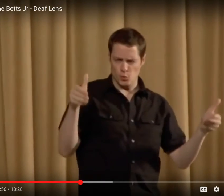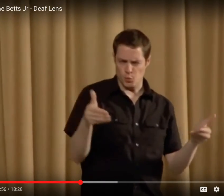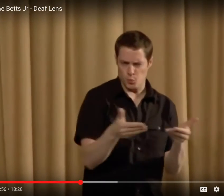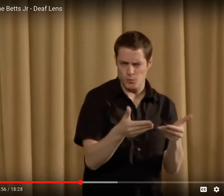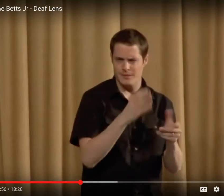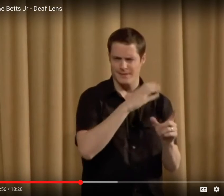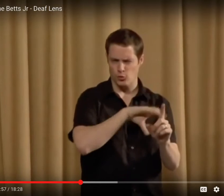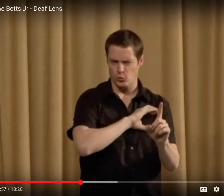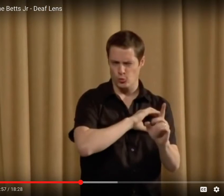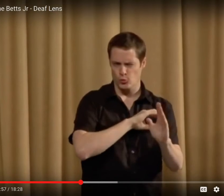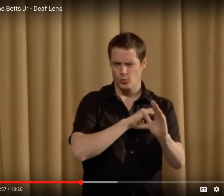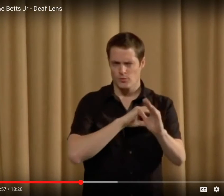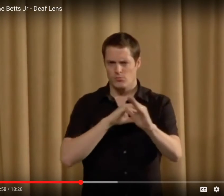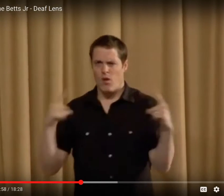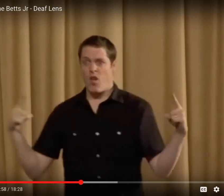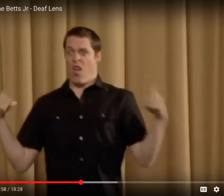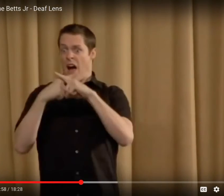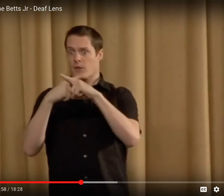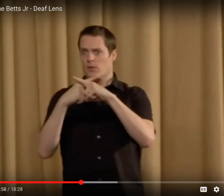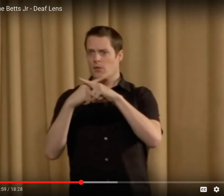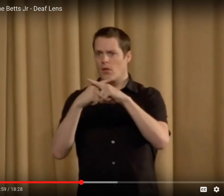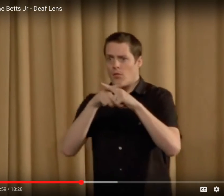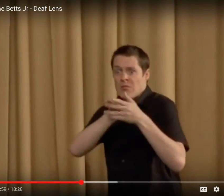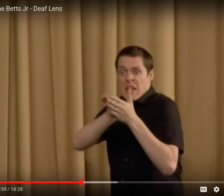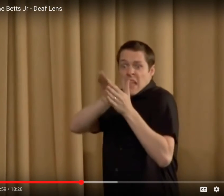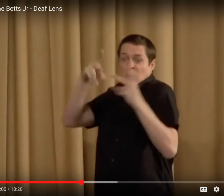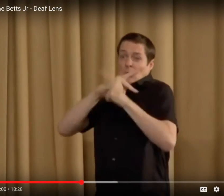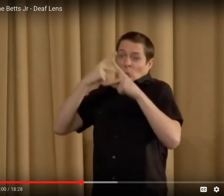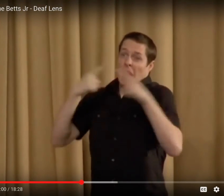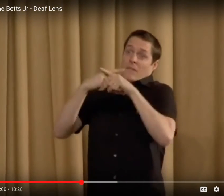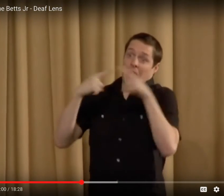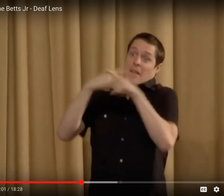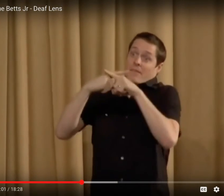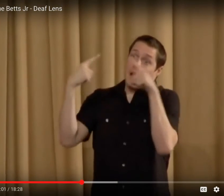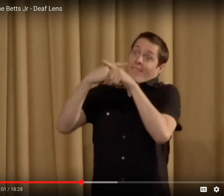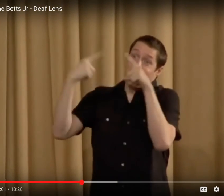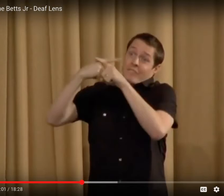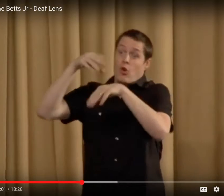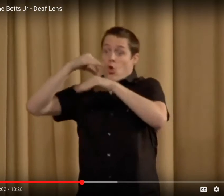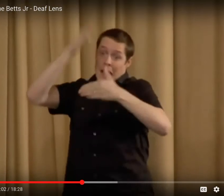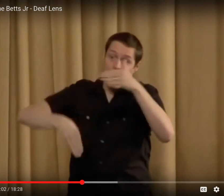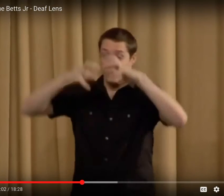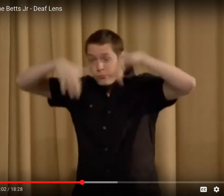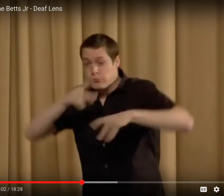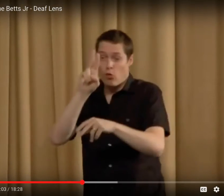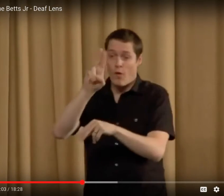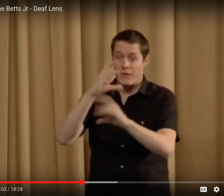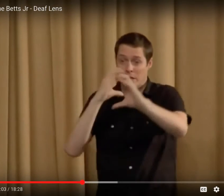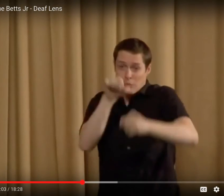It's how you open a story, introduce your characters, and how they have conflict, and there's an arc, and there's still conflict, and they finally get